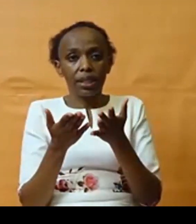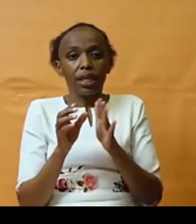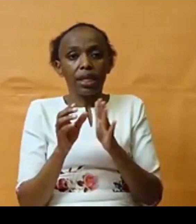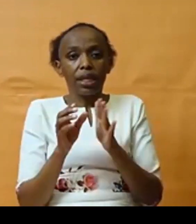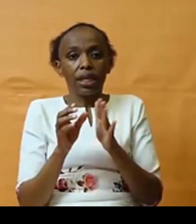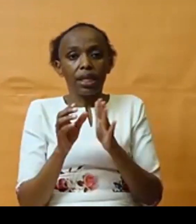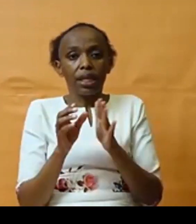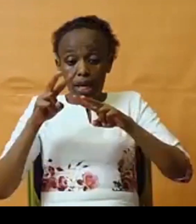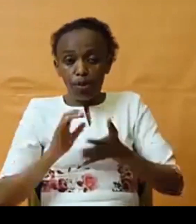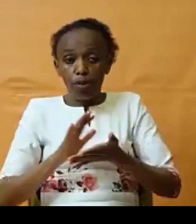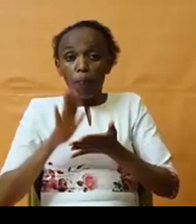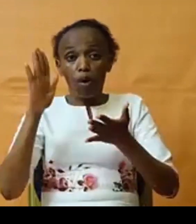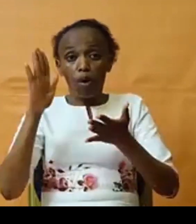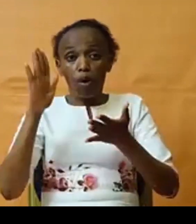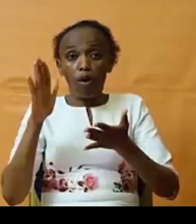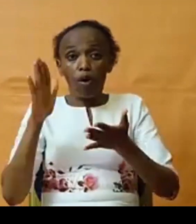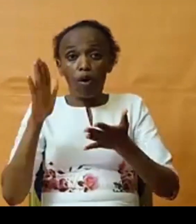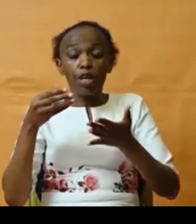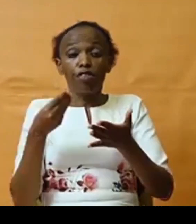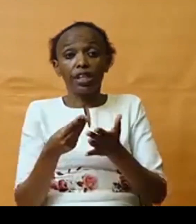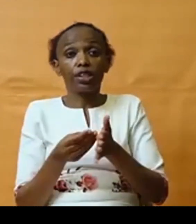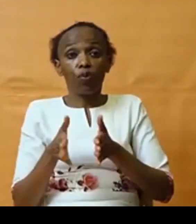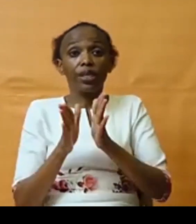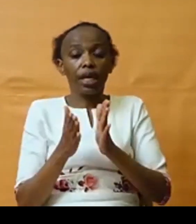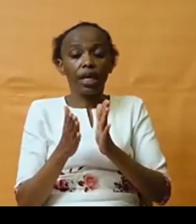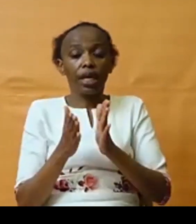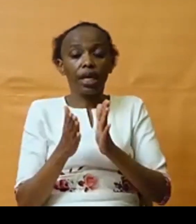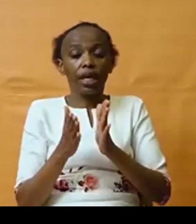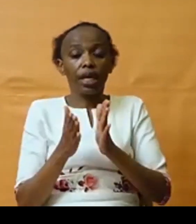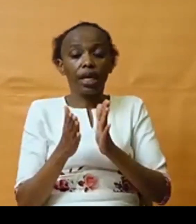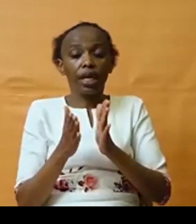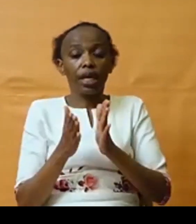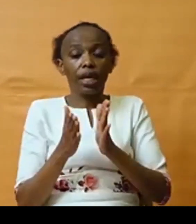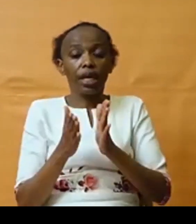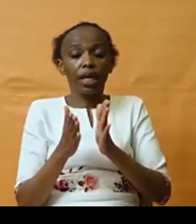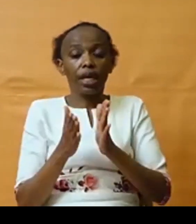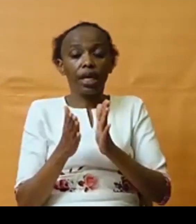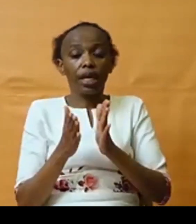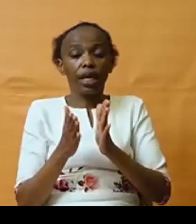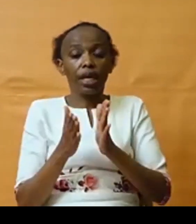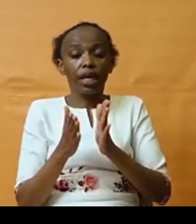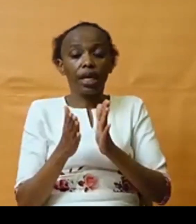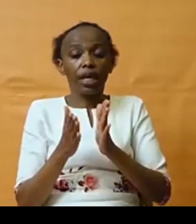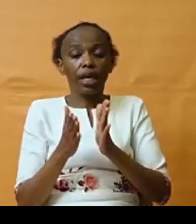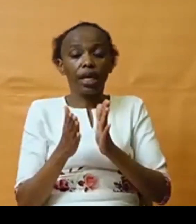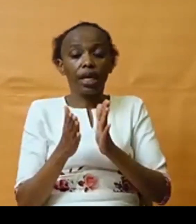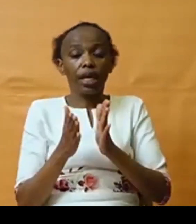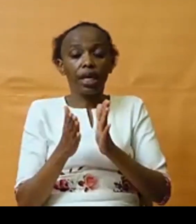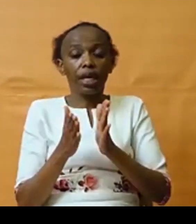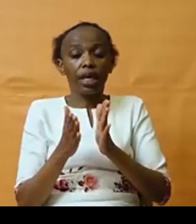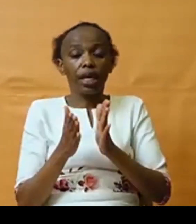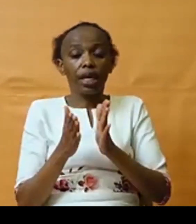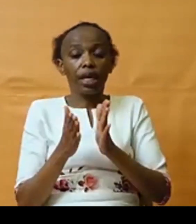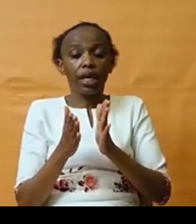and explore more innovative financing mechanisms. And also at the level of MDBs,